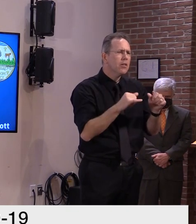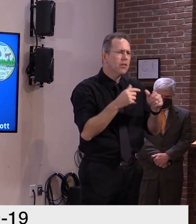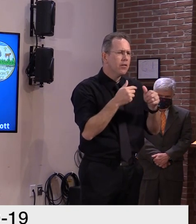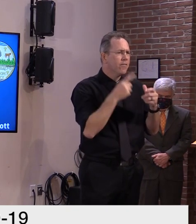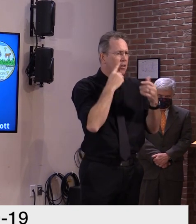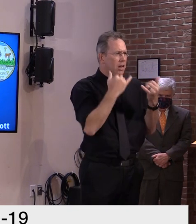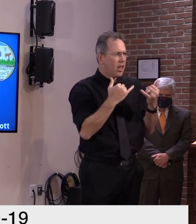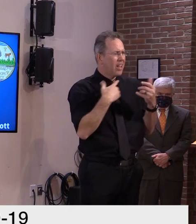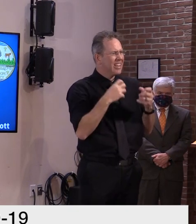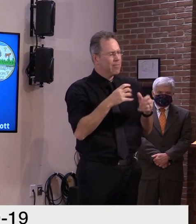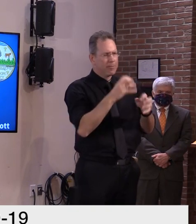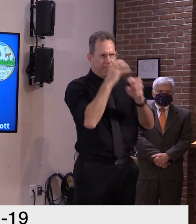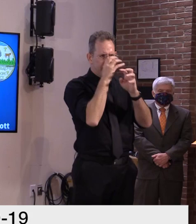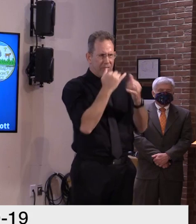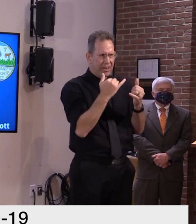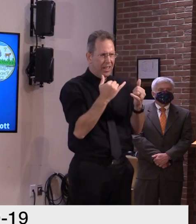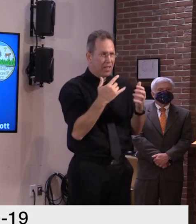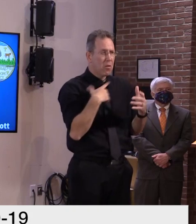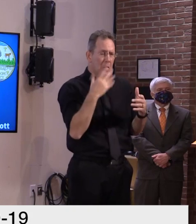ski resorts.